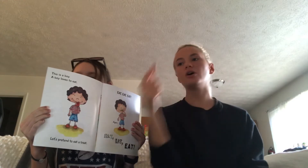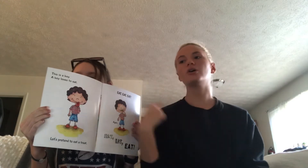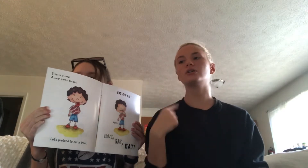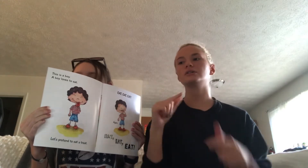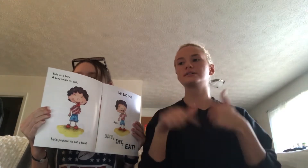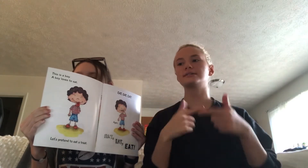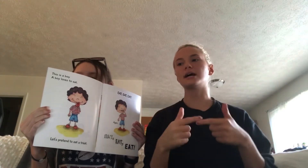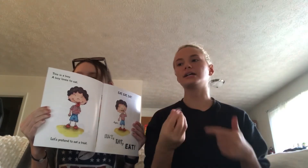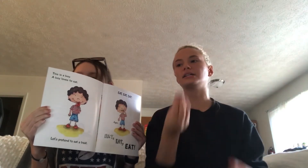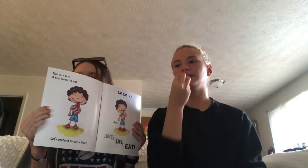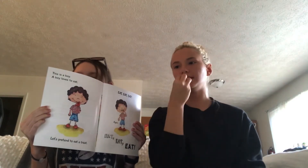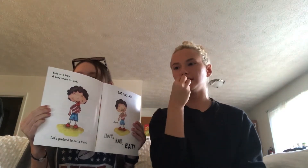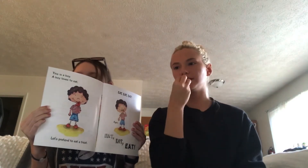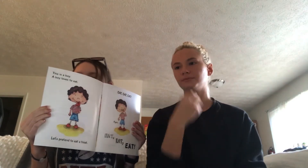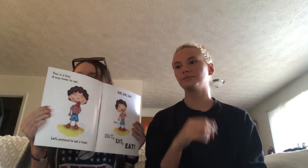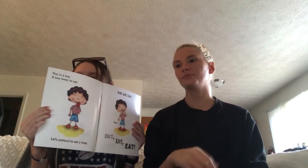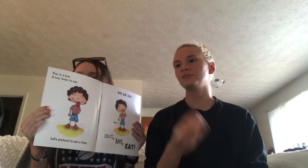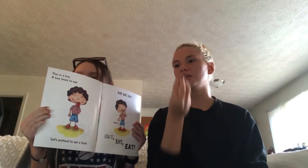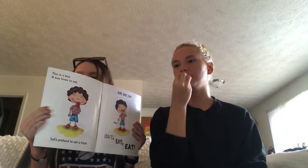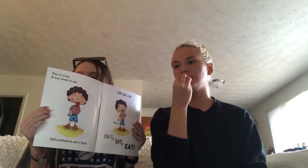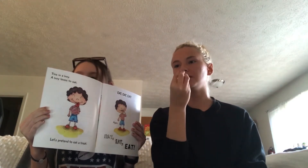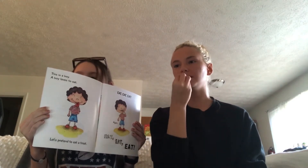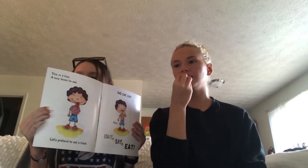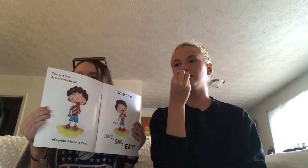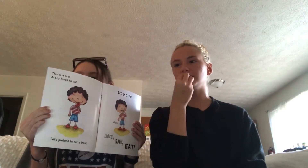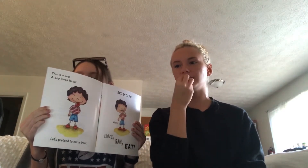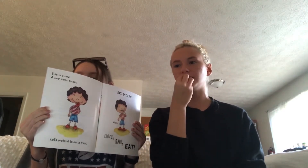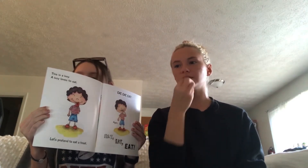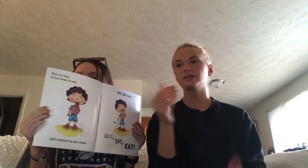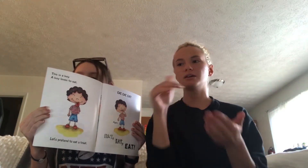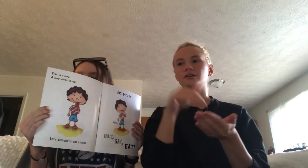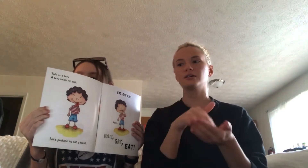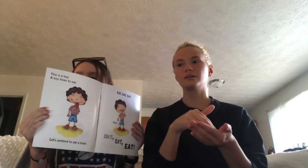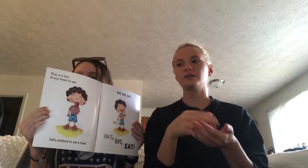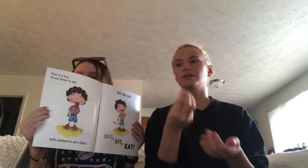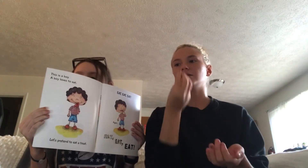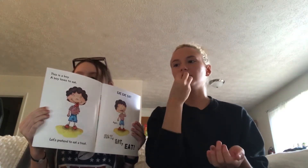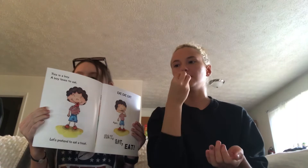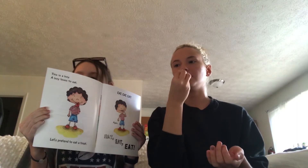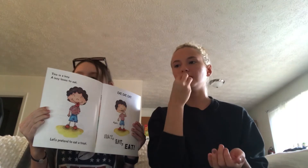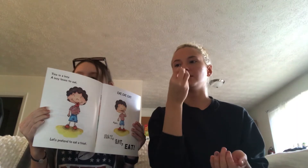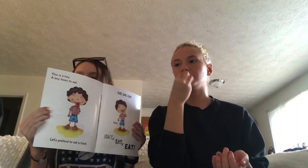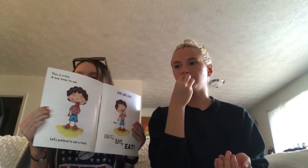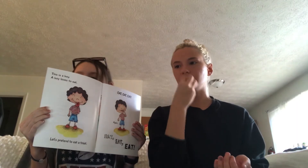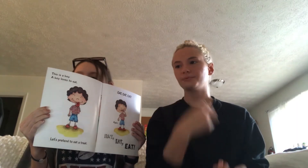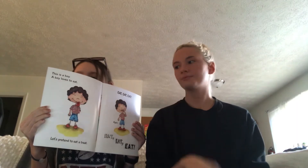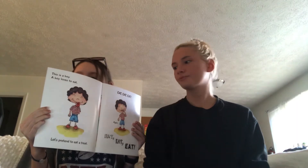all sign eat. Eat, eat, eat. Eat, eat, eat.